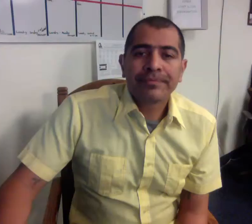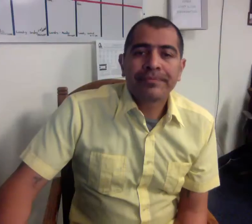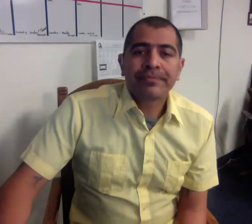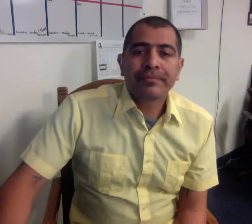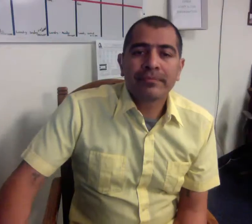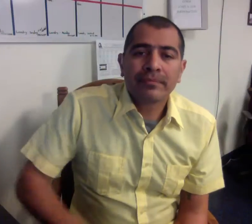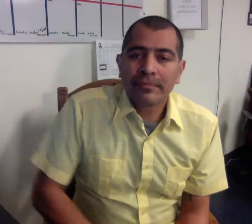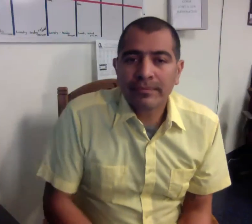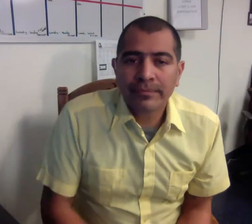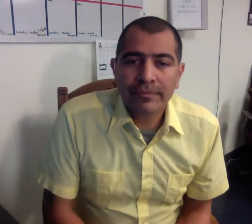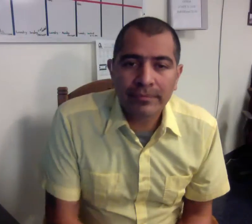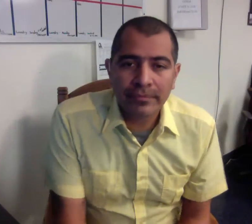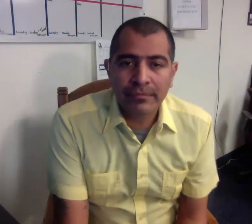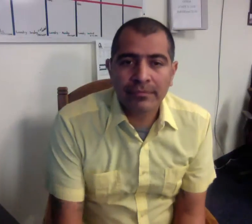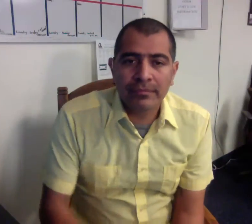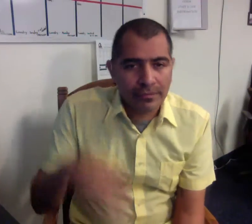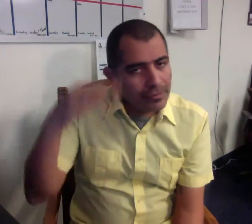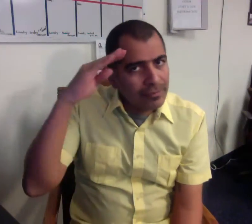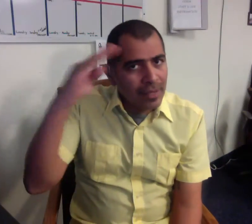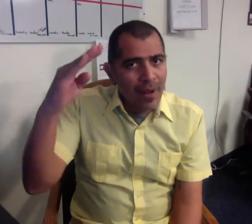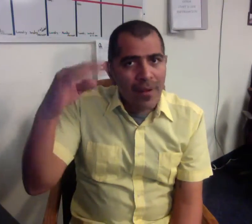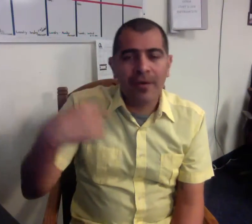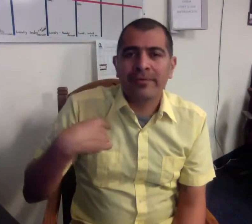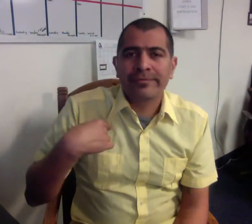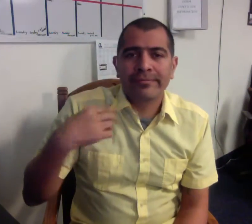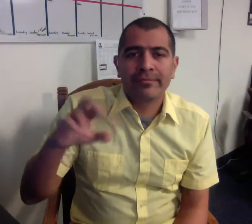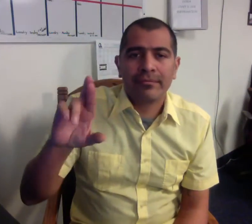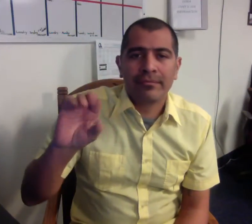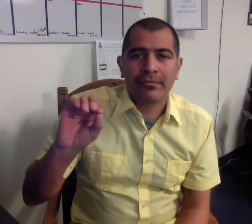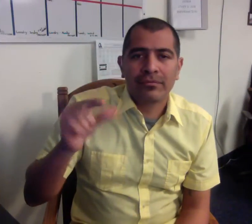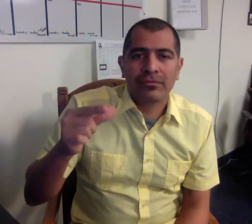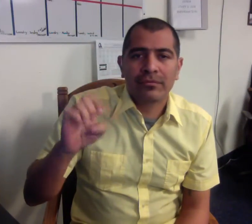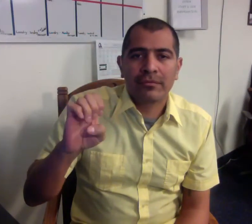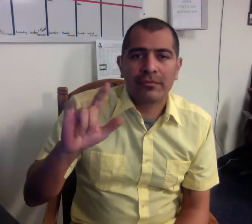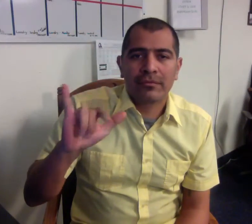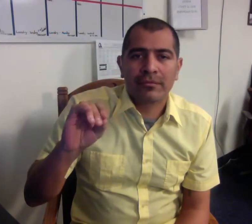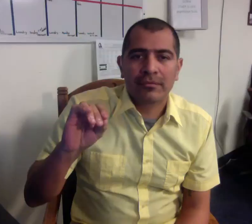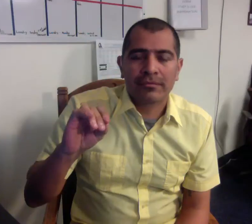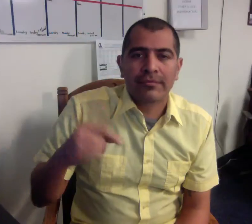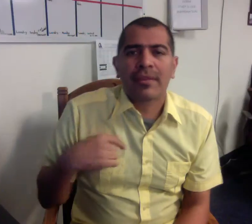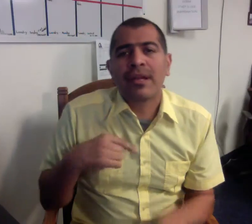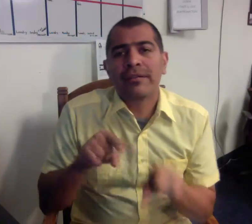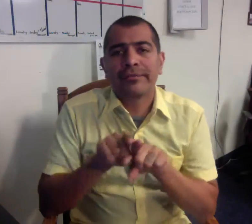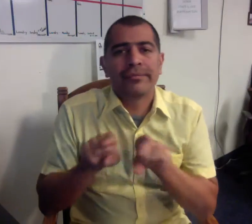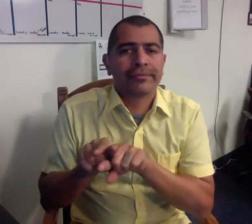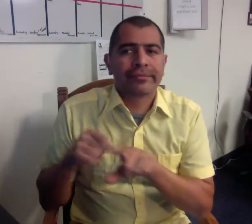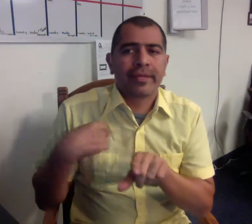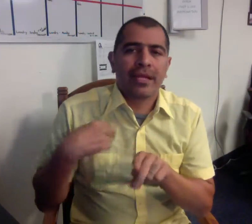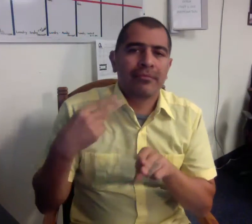only in Showtime. Take it Showtime. Call 1-800-1124. If you want to buy it, that a special offer.